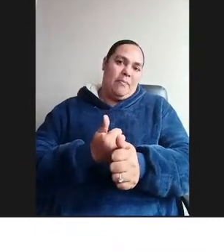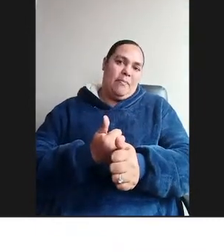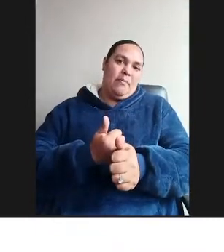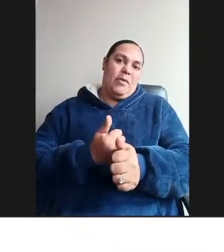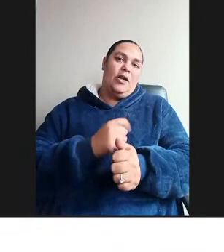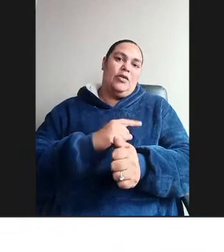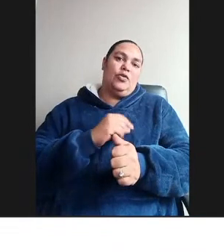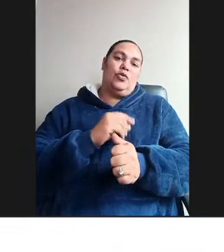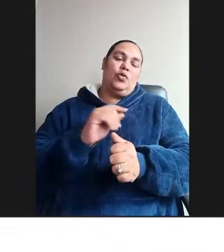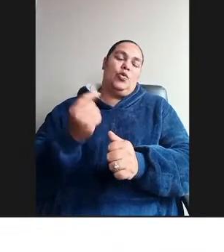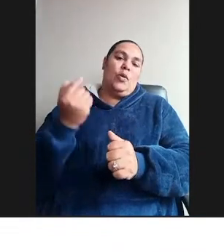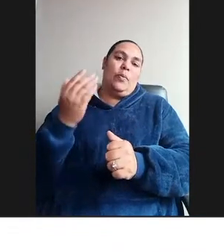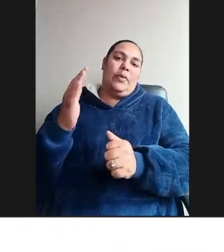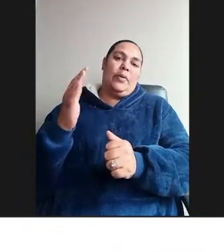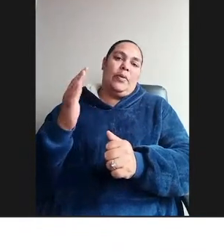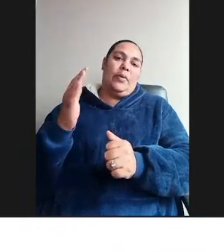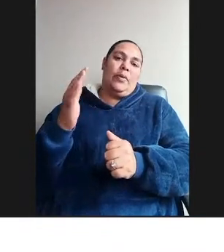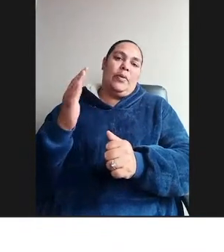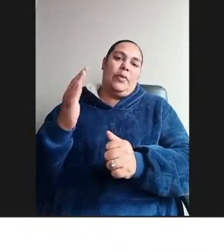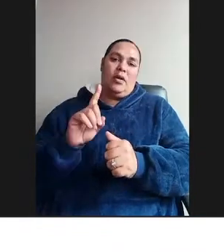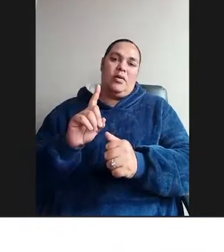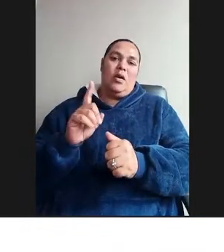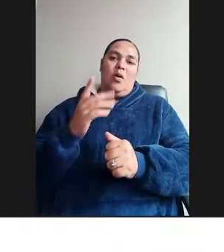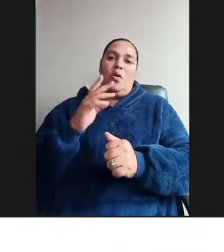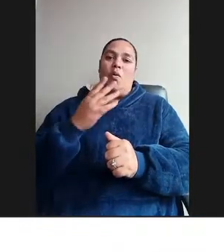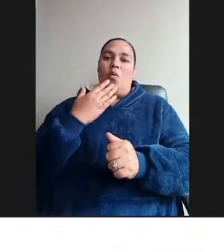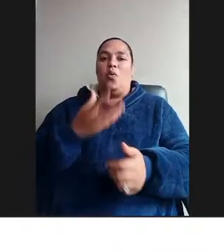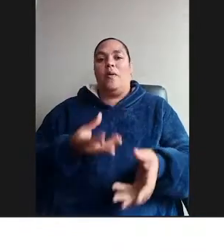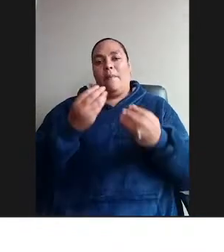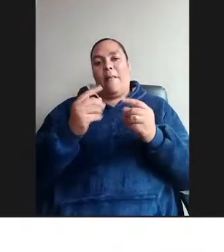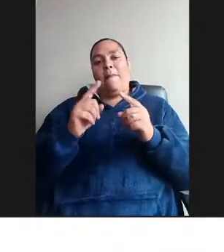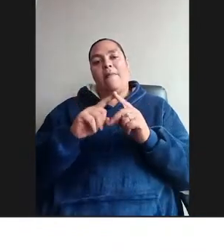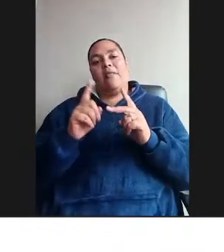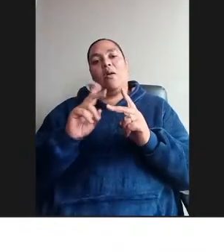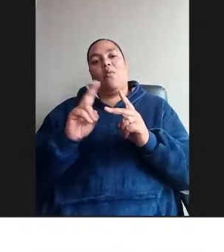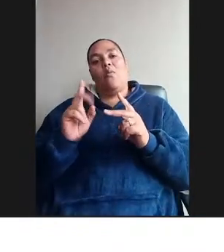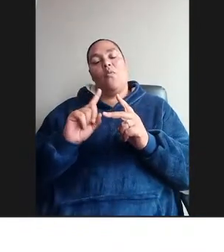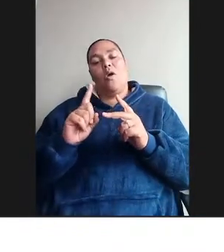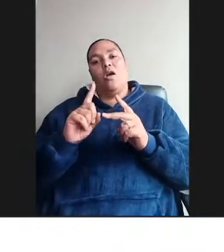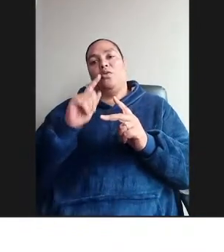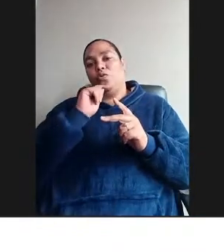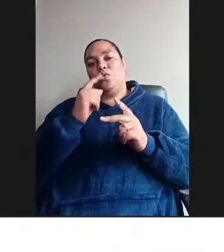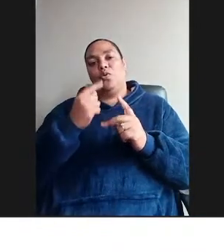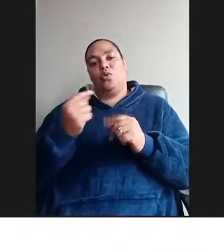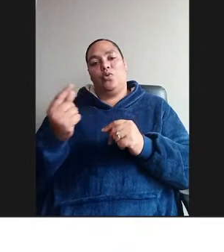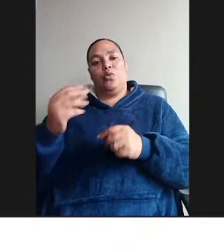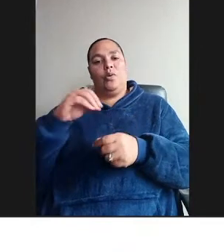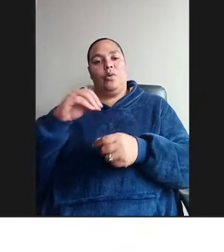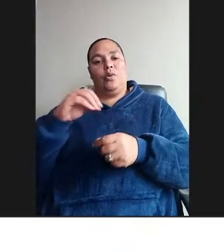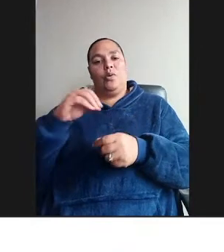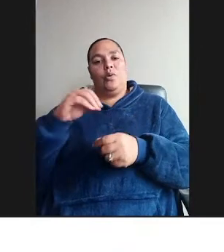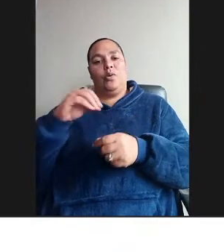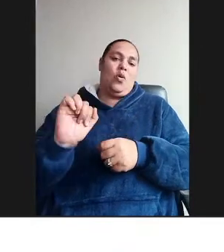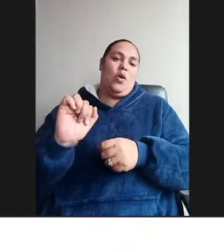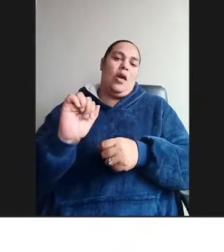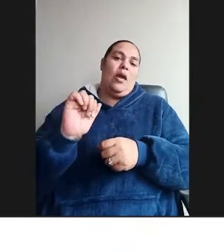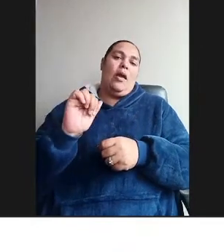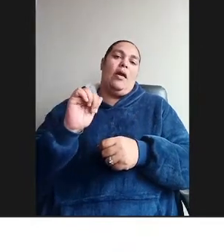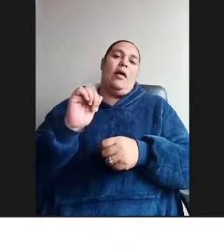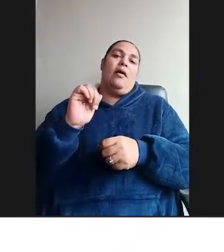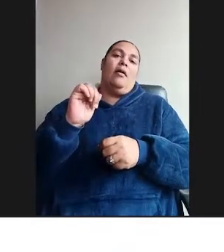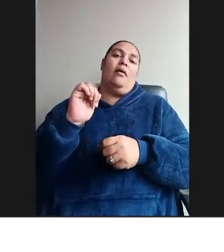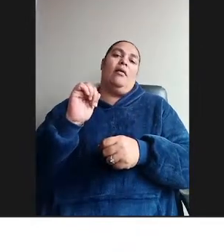that are received and that are actually deemed to be within the ambit of the petitions